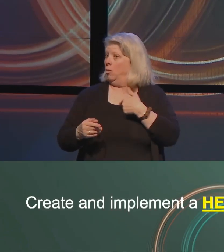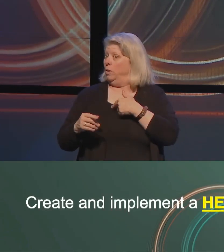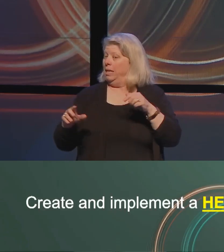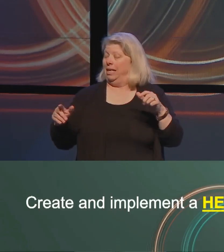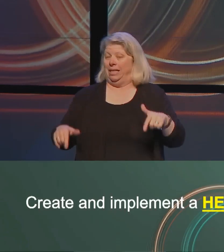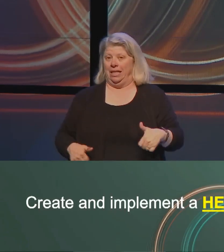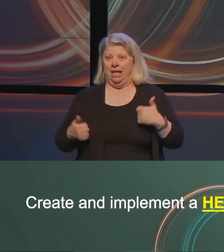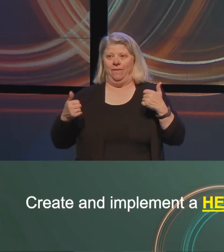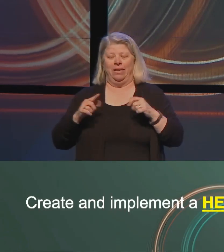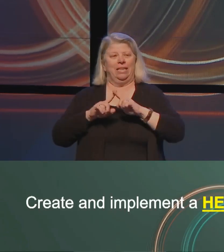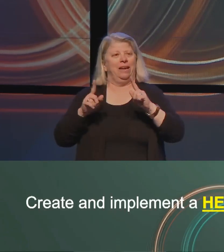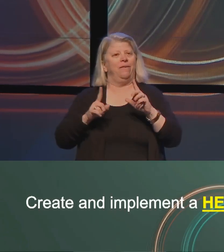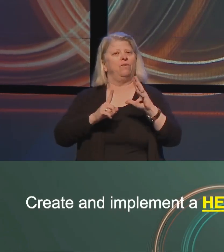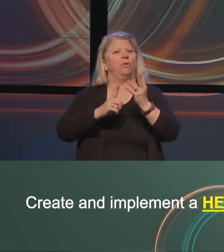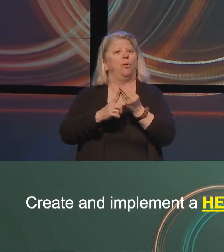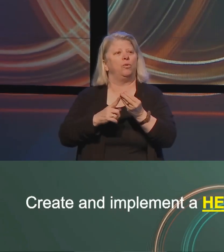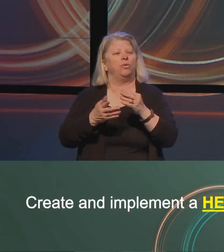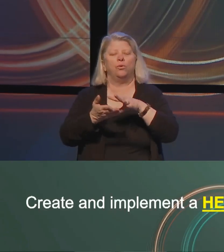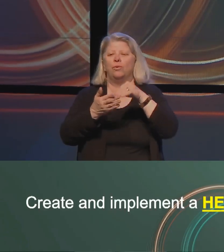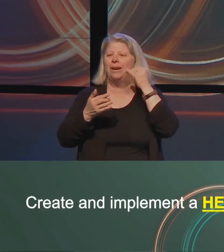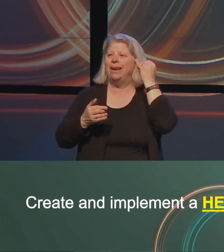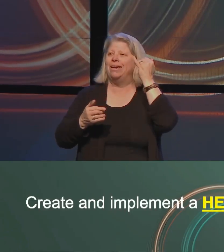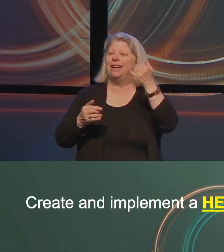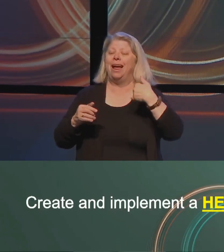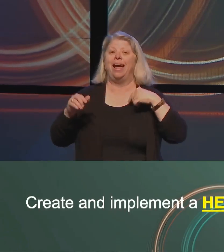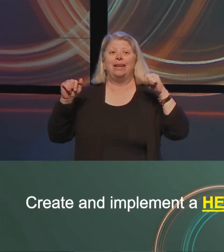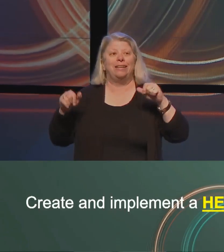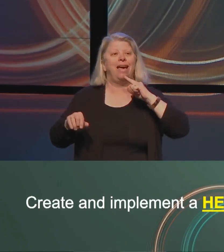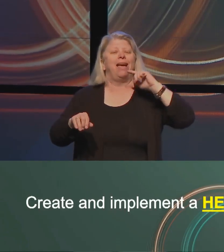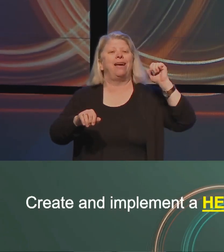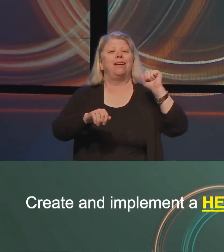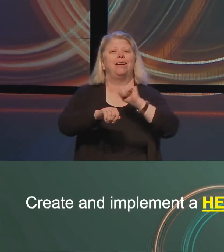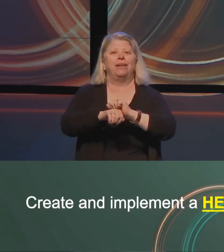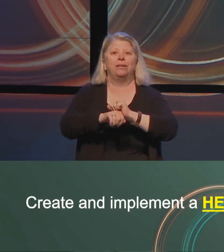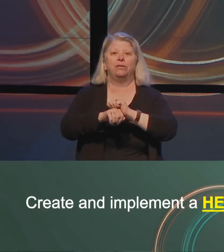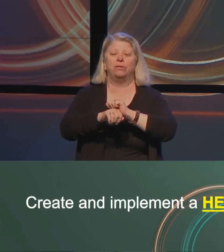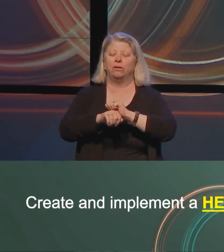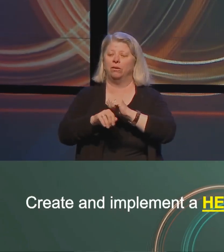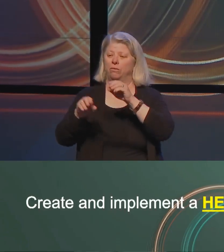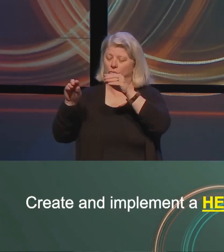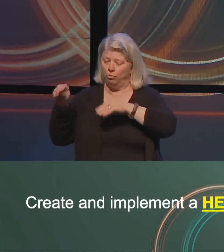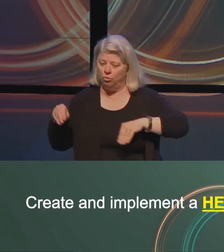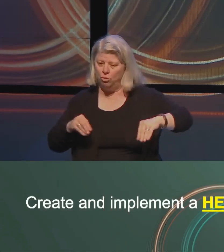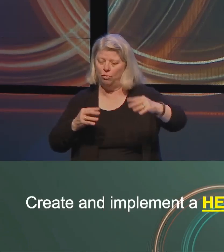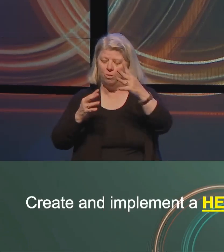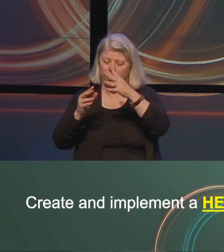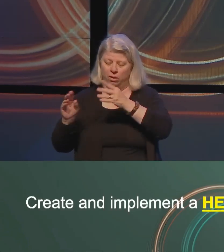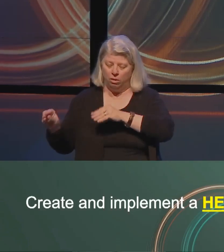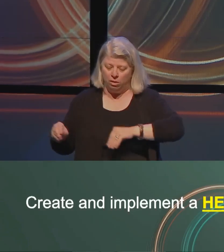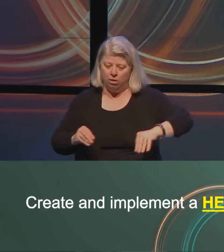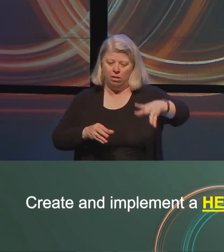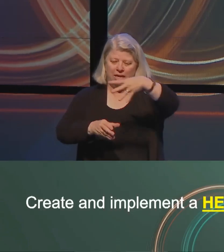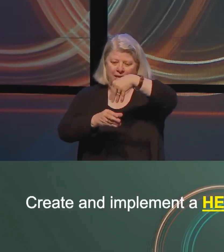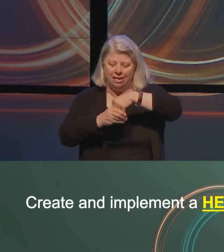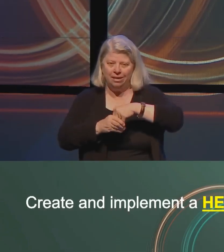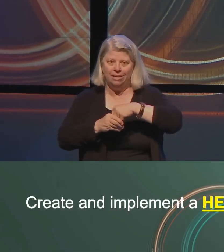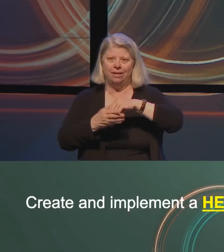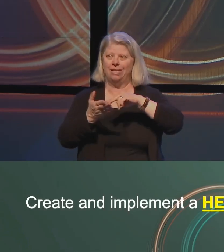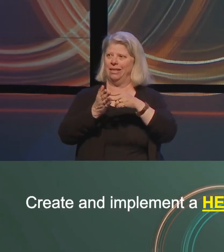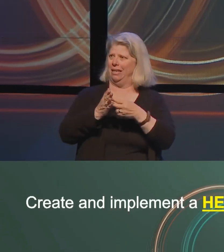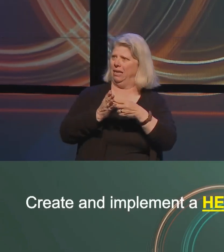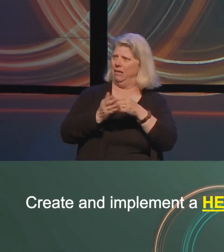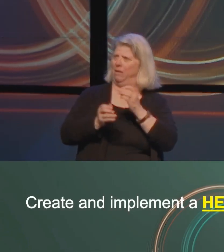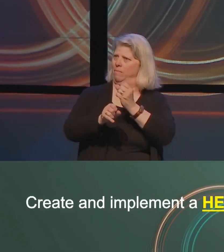live in a completely different culture, but we can learn this idea of I can actually bring movement in intentionally and produce wellness,